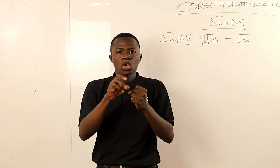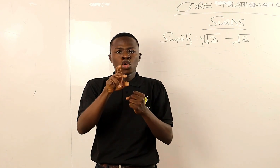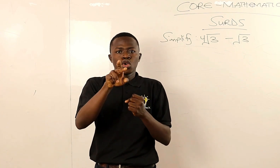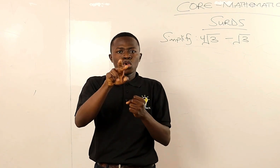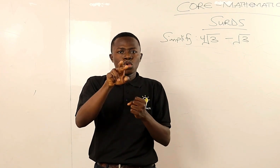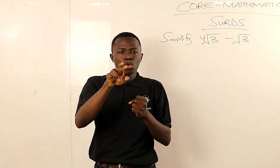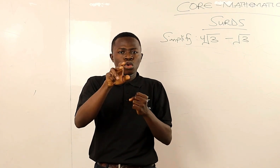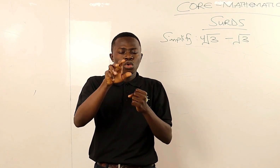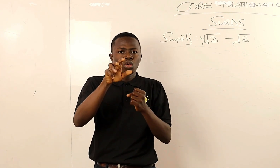4